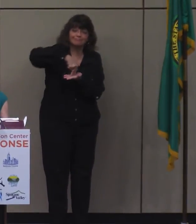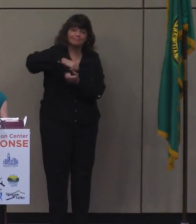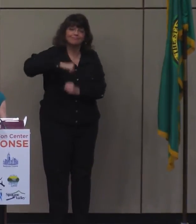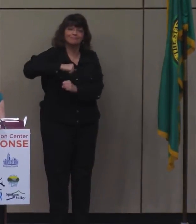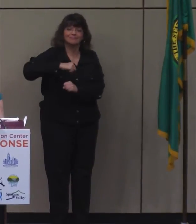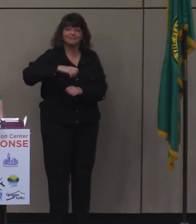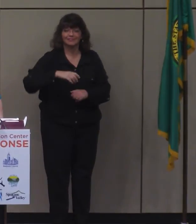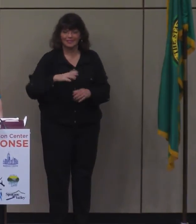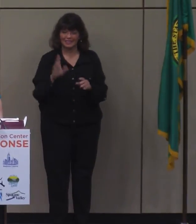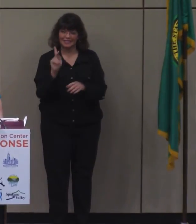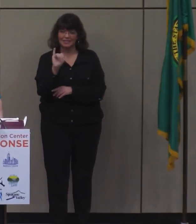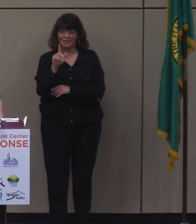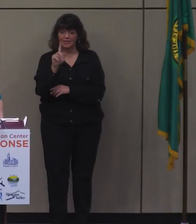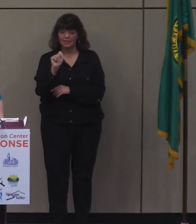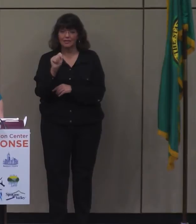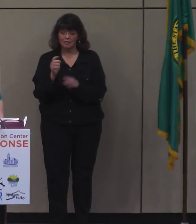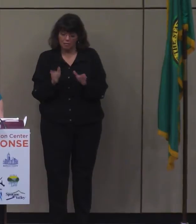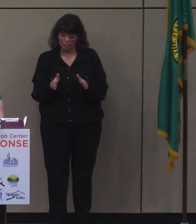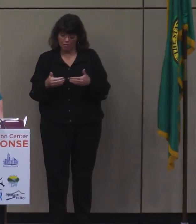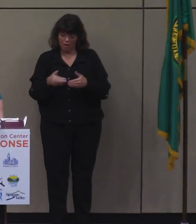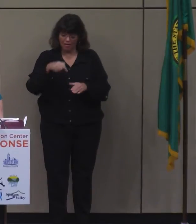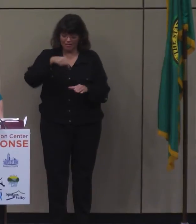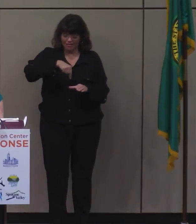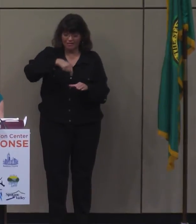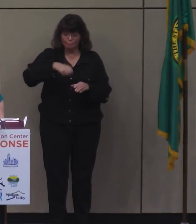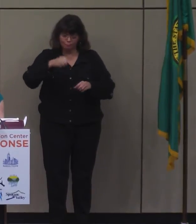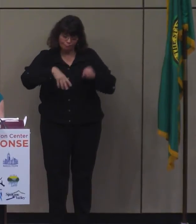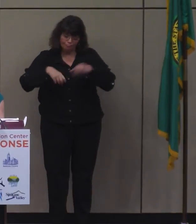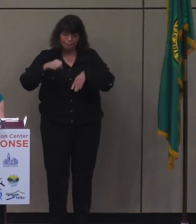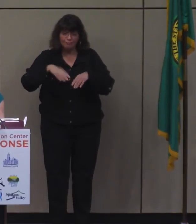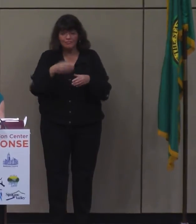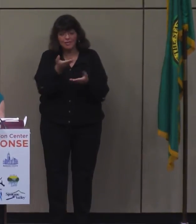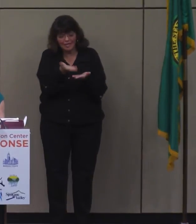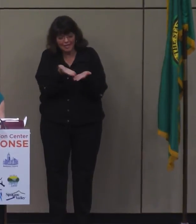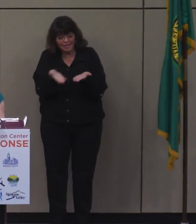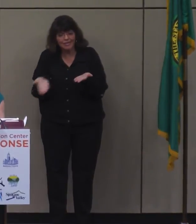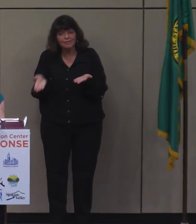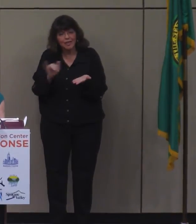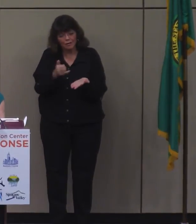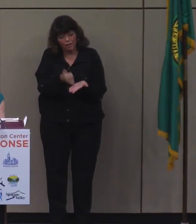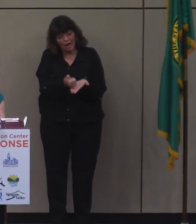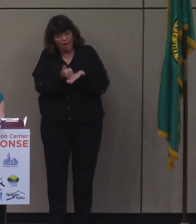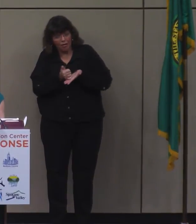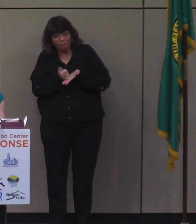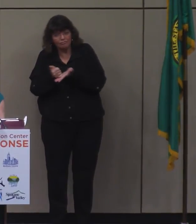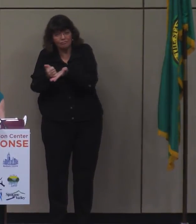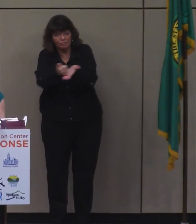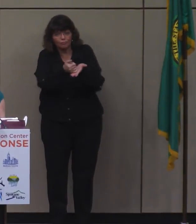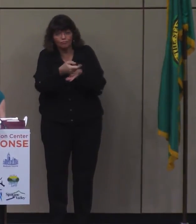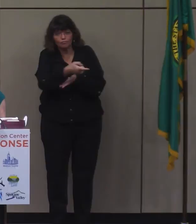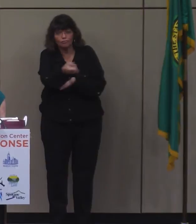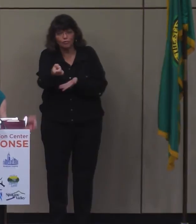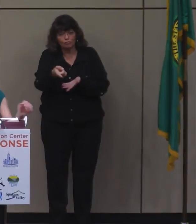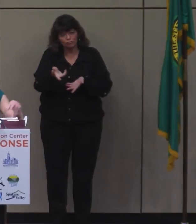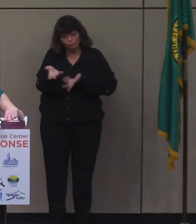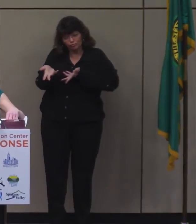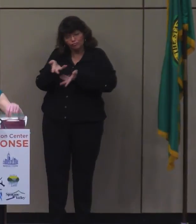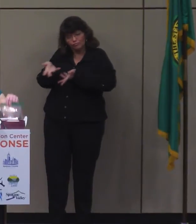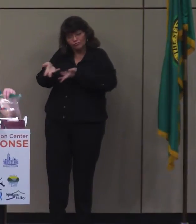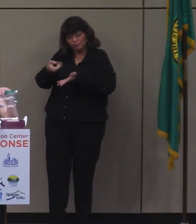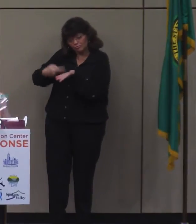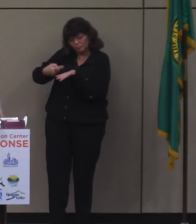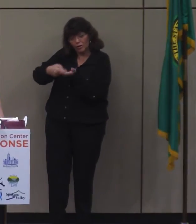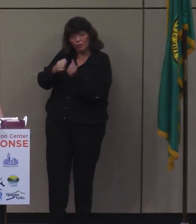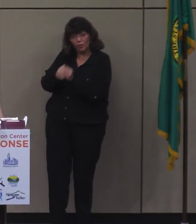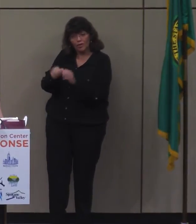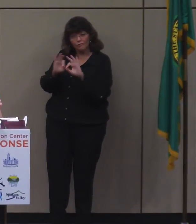it as to have little objects to really talk about different things we need to be aware of right now with our families and kids. So the first thing that I'm